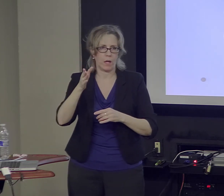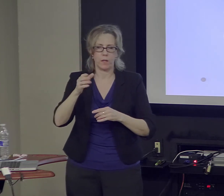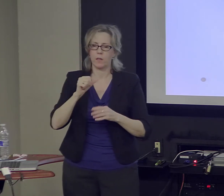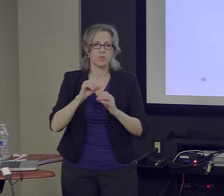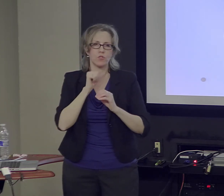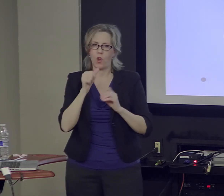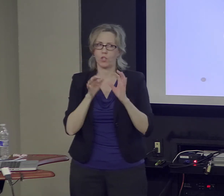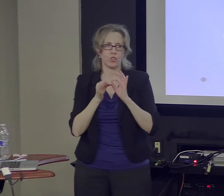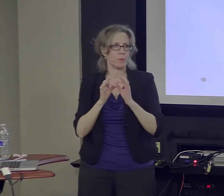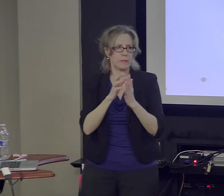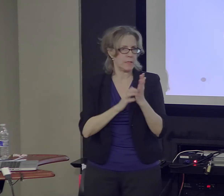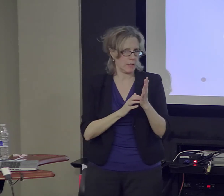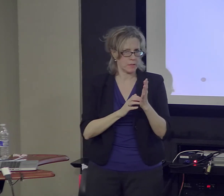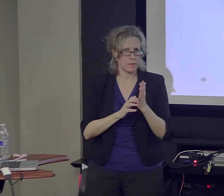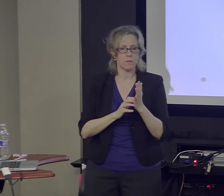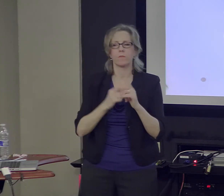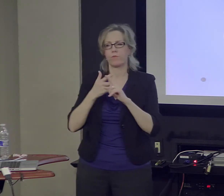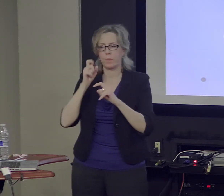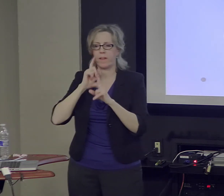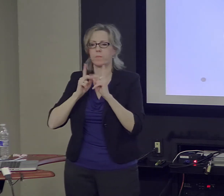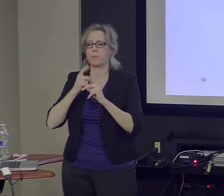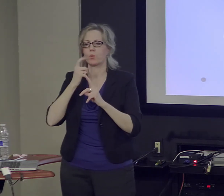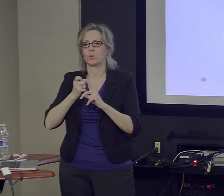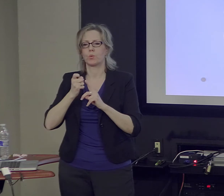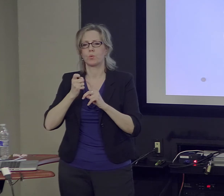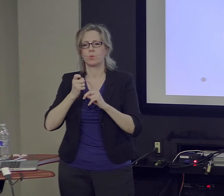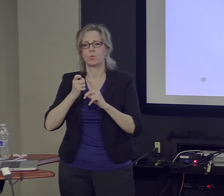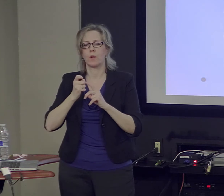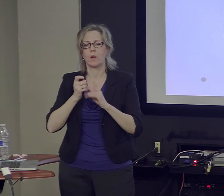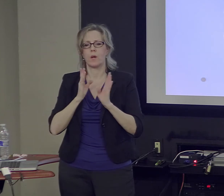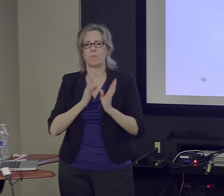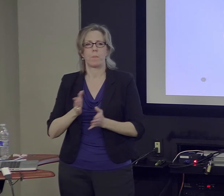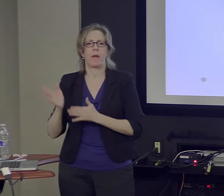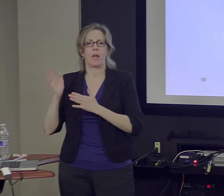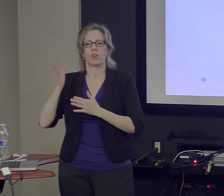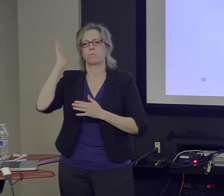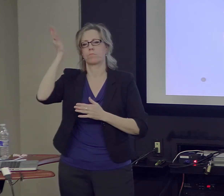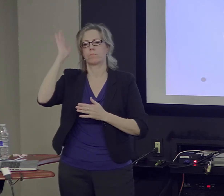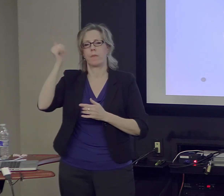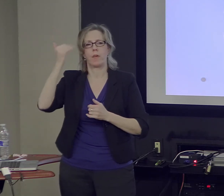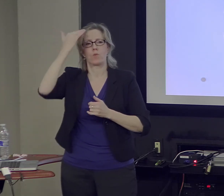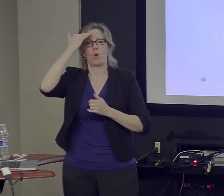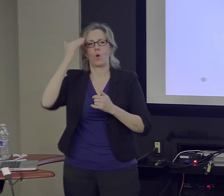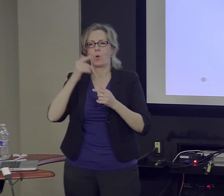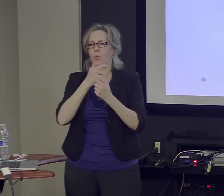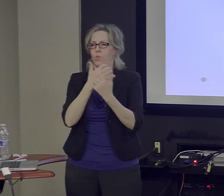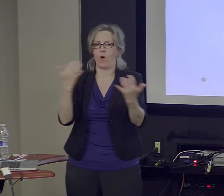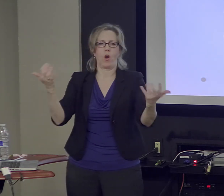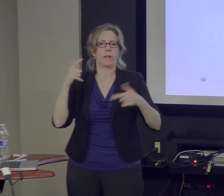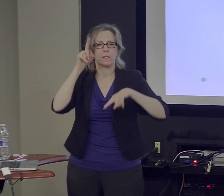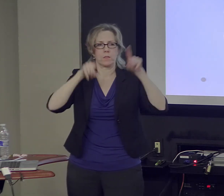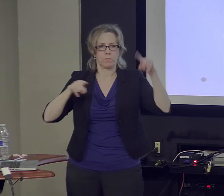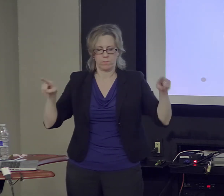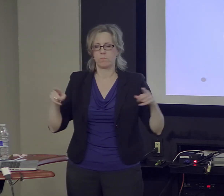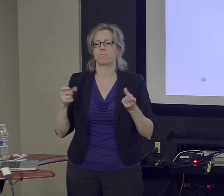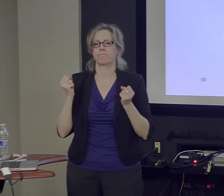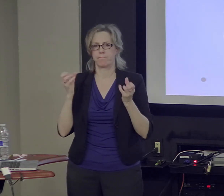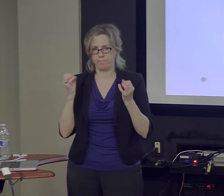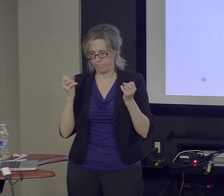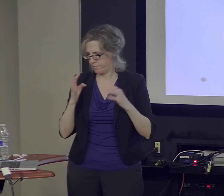presenters who are not interpreting a text, but they are providing a presentation to a